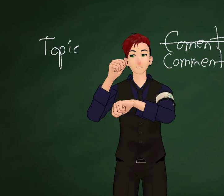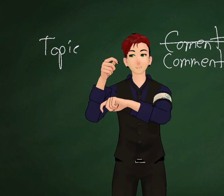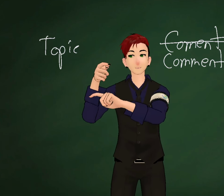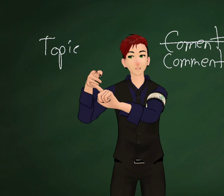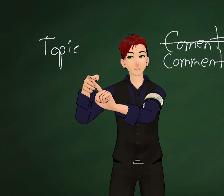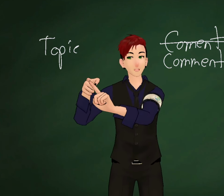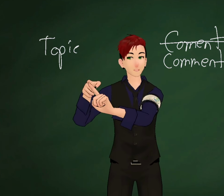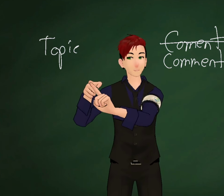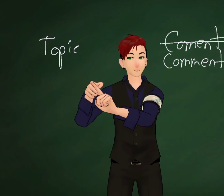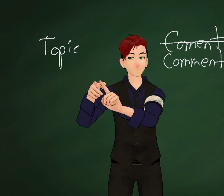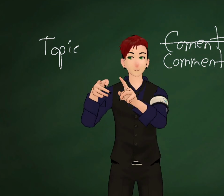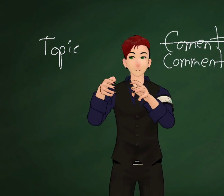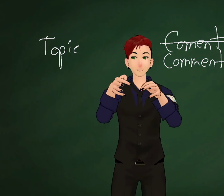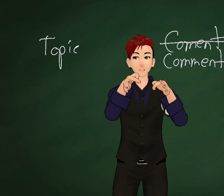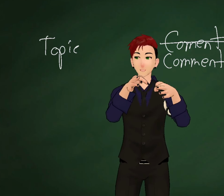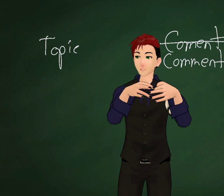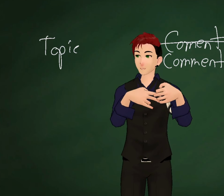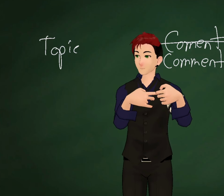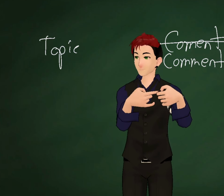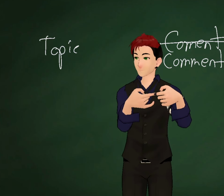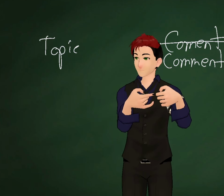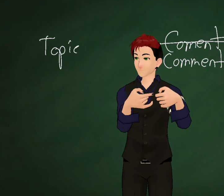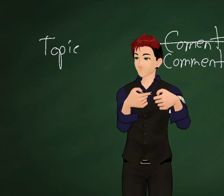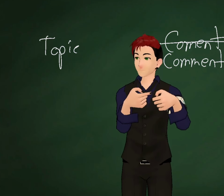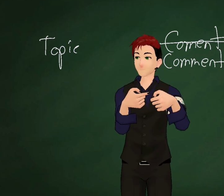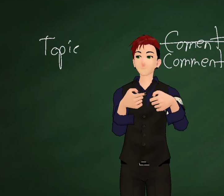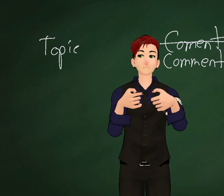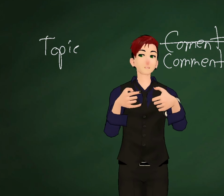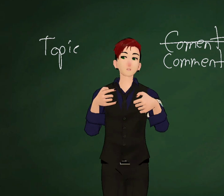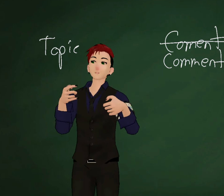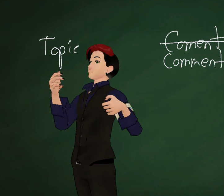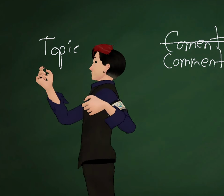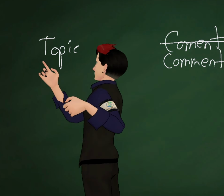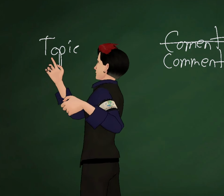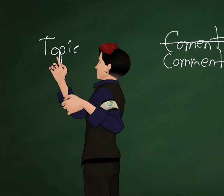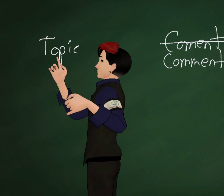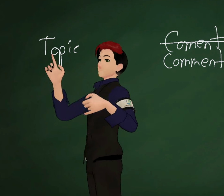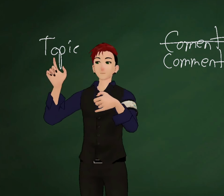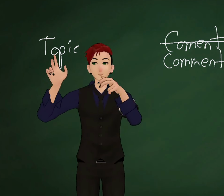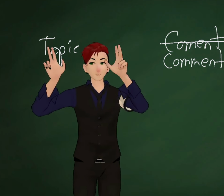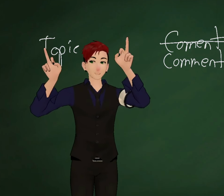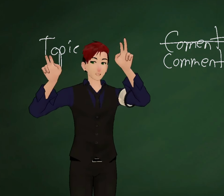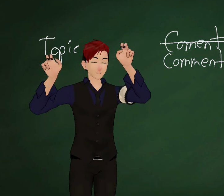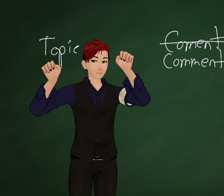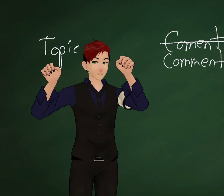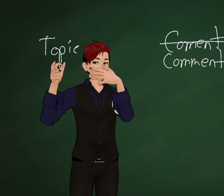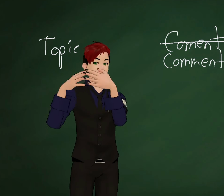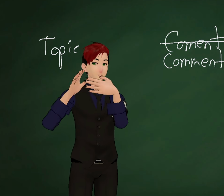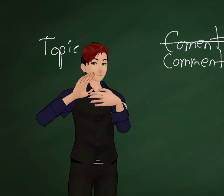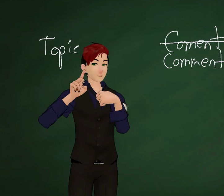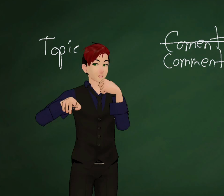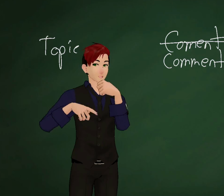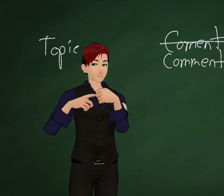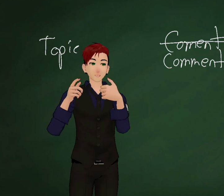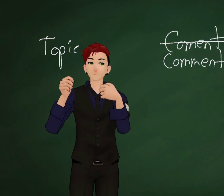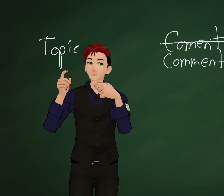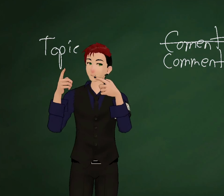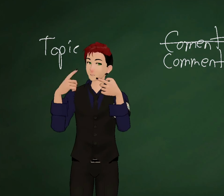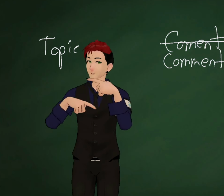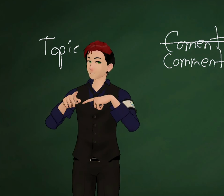set up what I'm talking about and then I talk about it. So your topic, whatever you're talking about, whenever you are